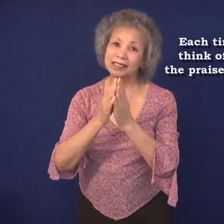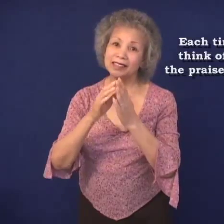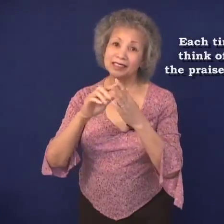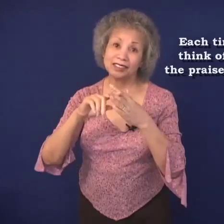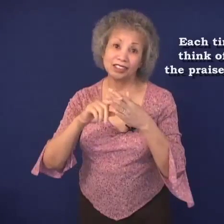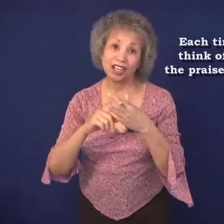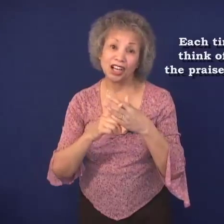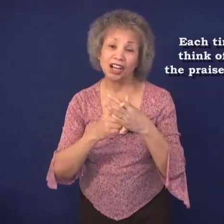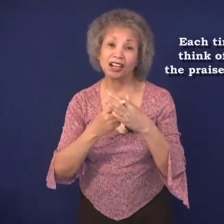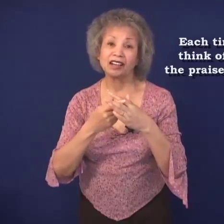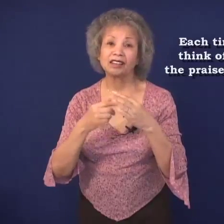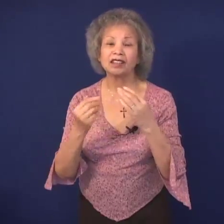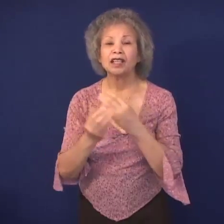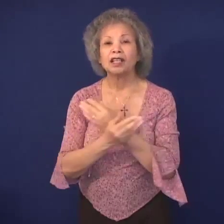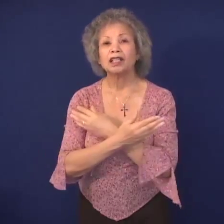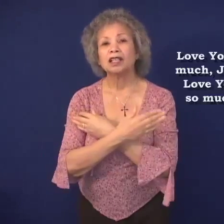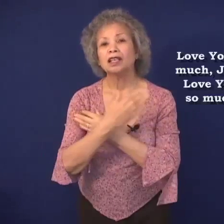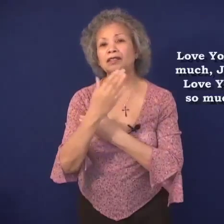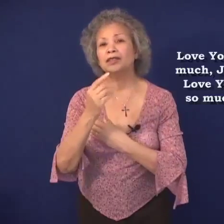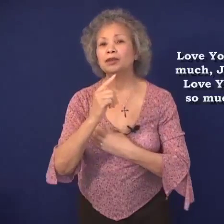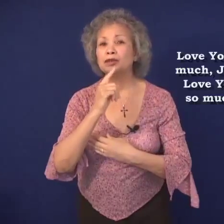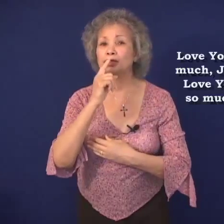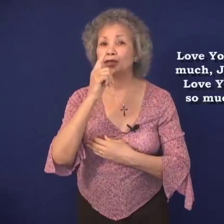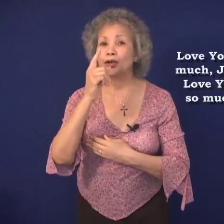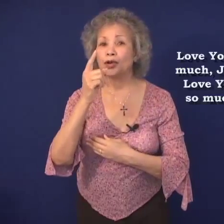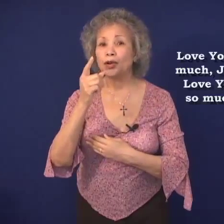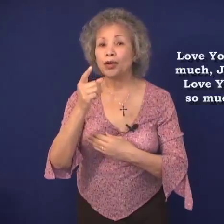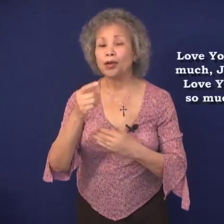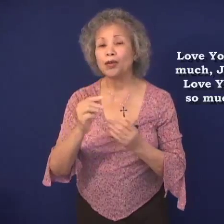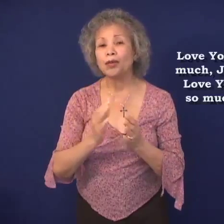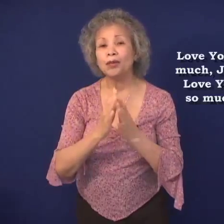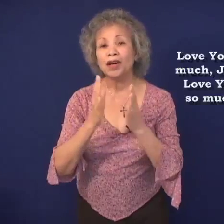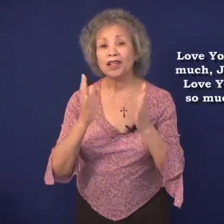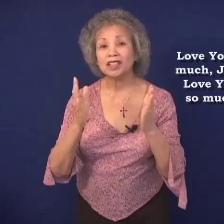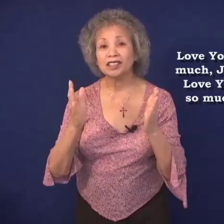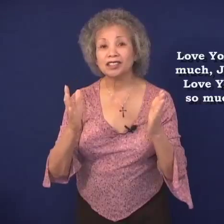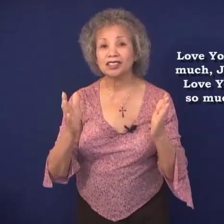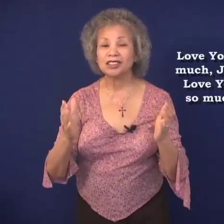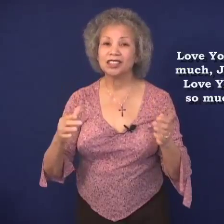praises start. Love you so much,